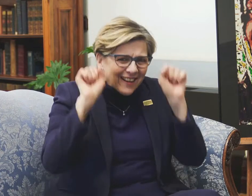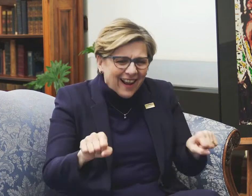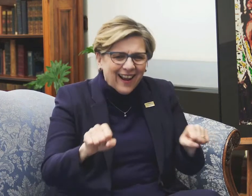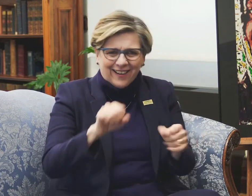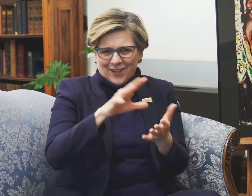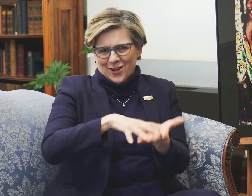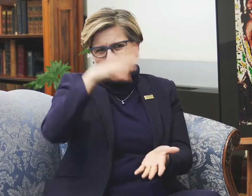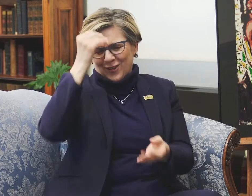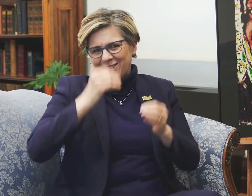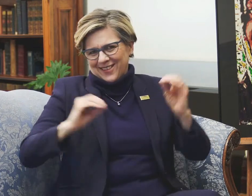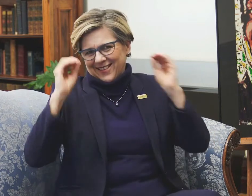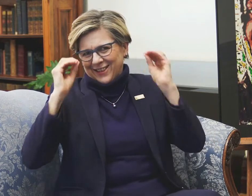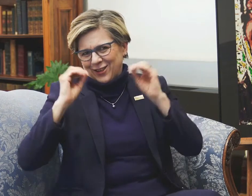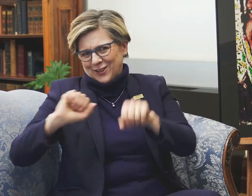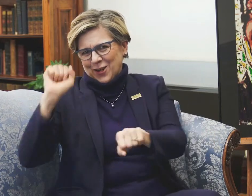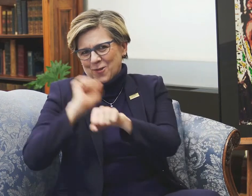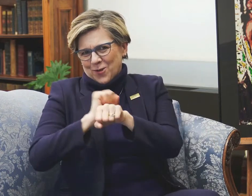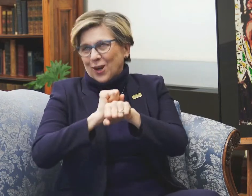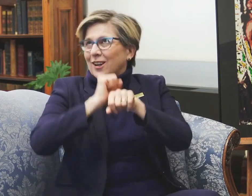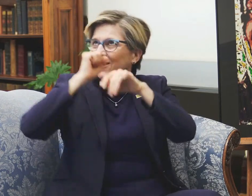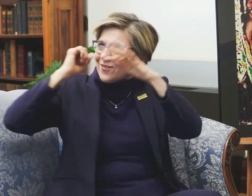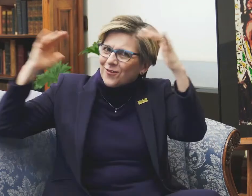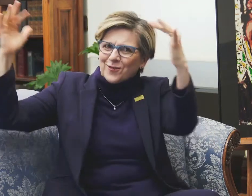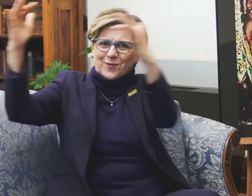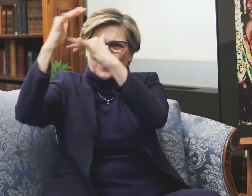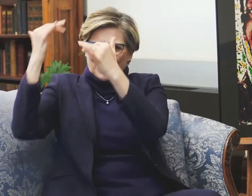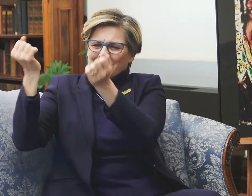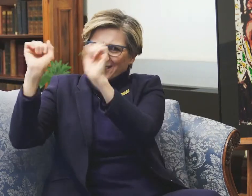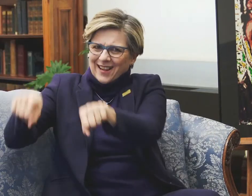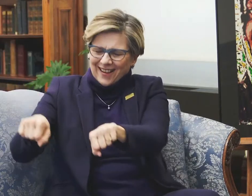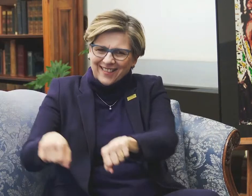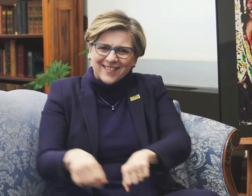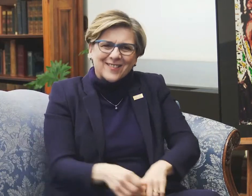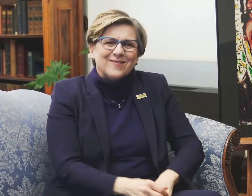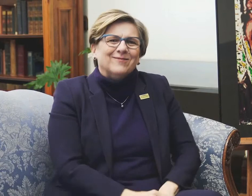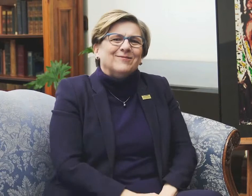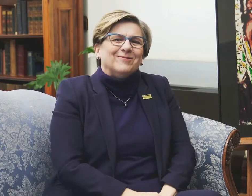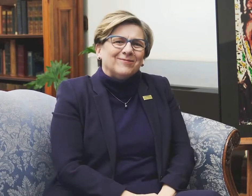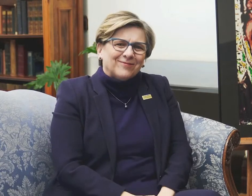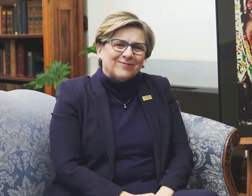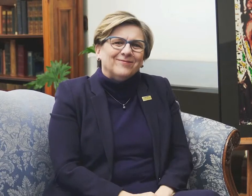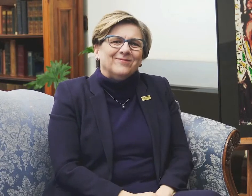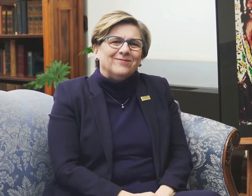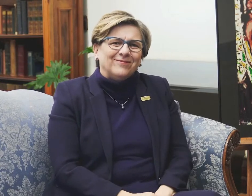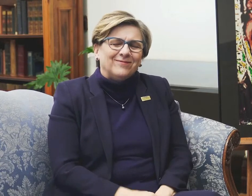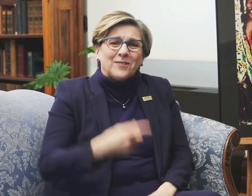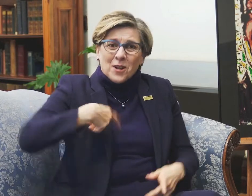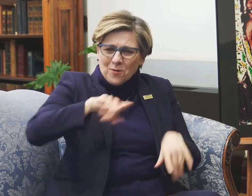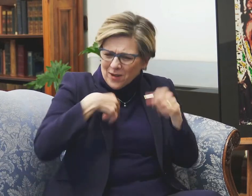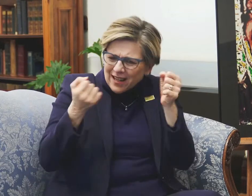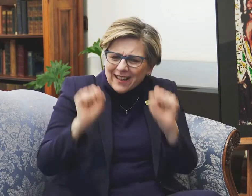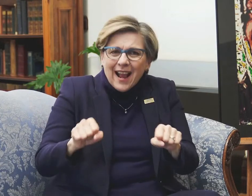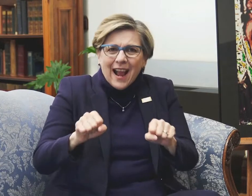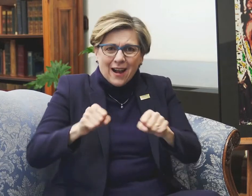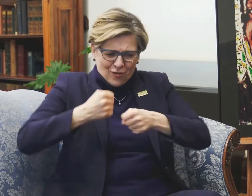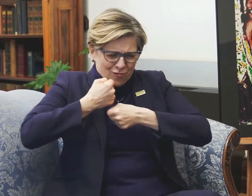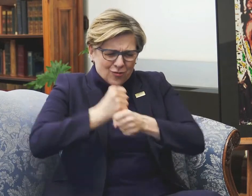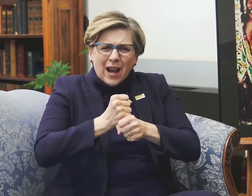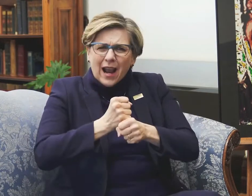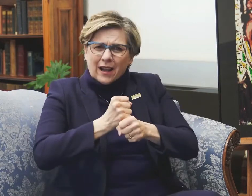We have come to understand that we can learn, teach, and work virtually. We can create a